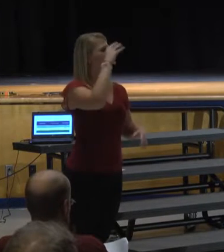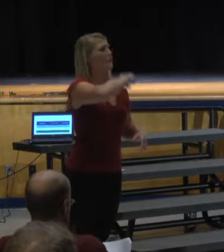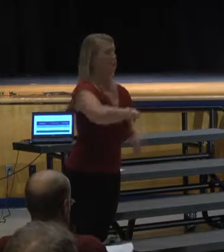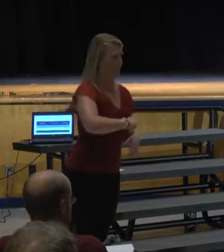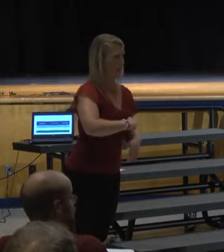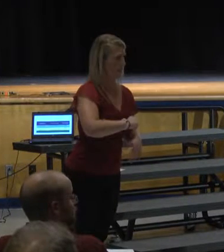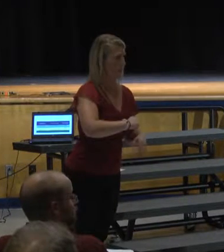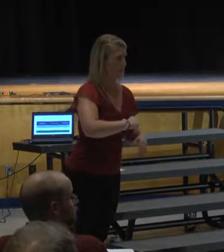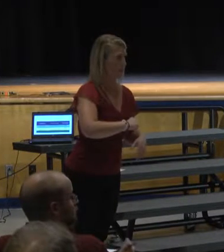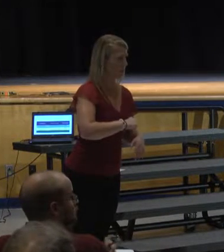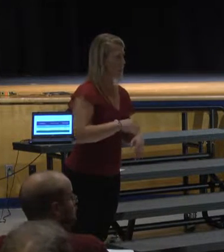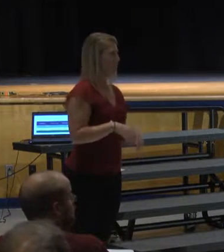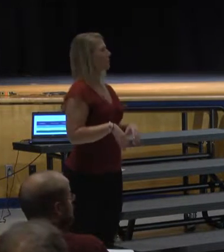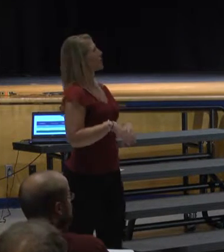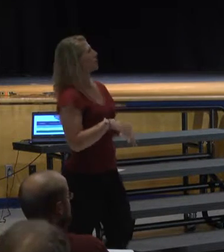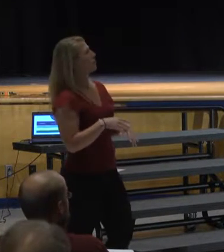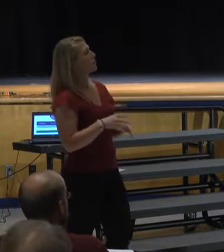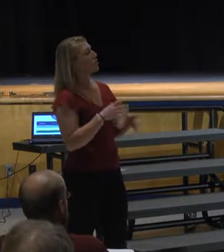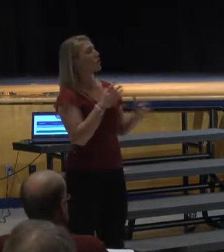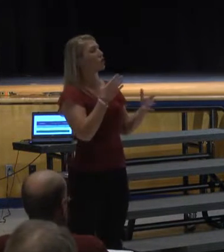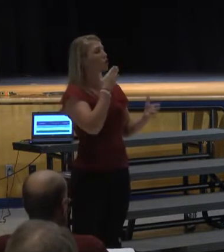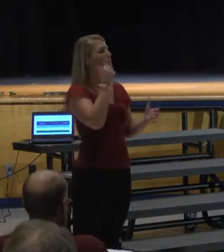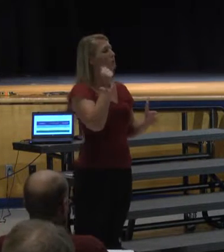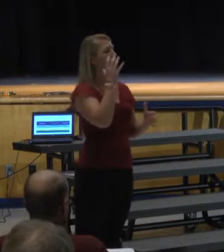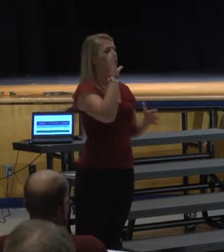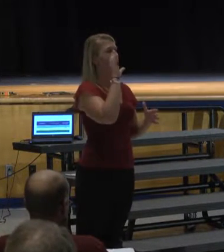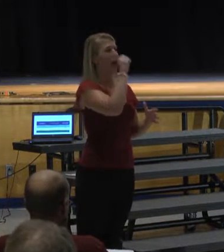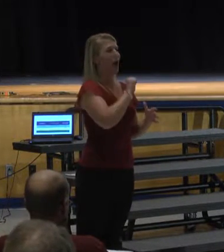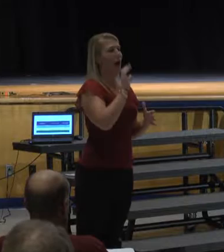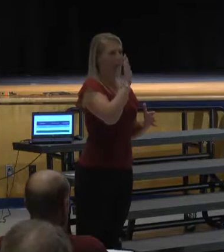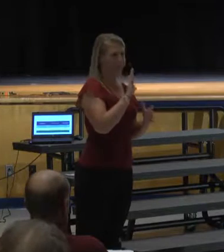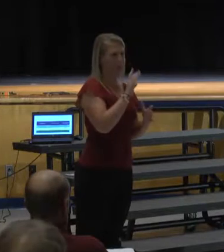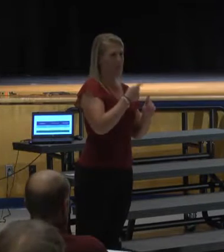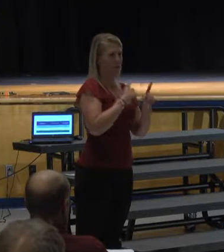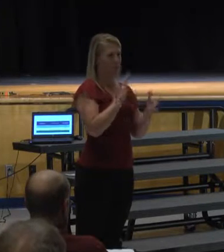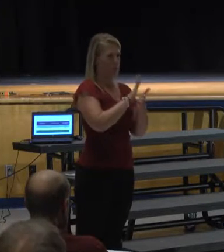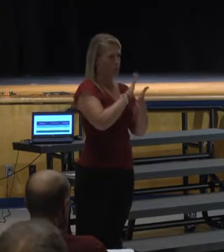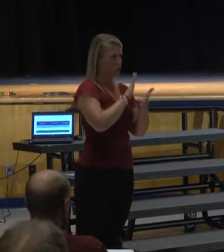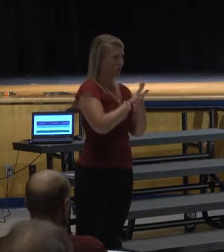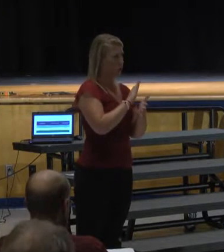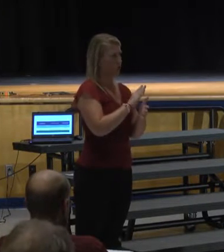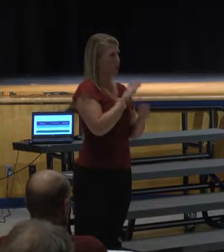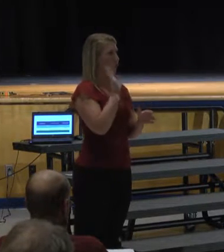the schools of what the actual cost is at an earlier date.